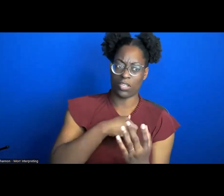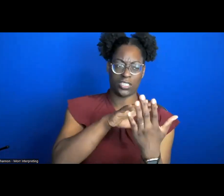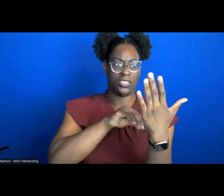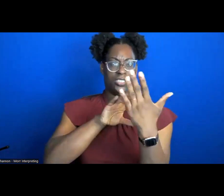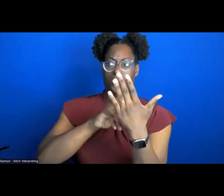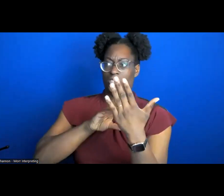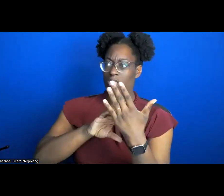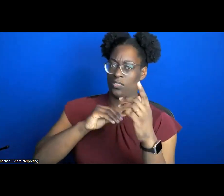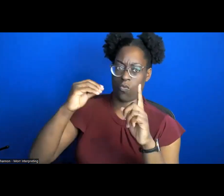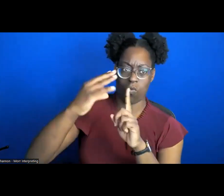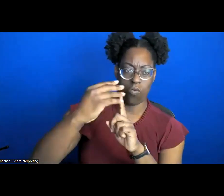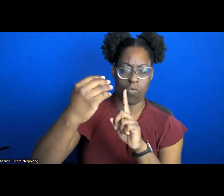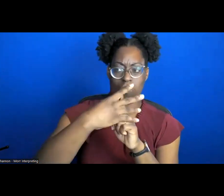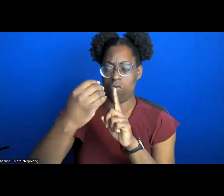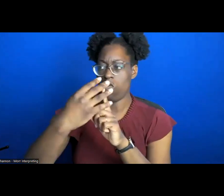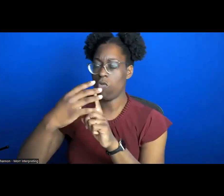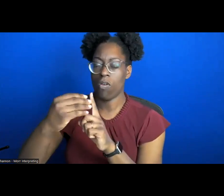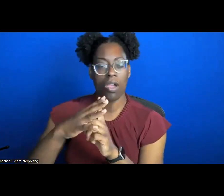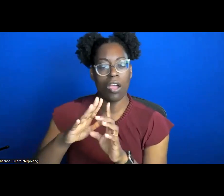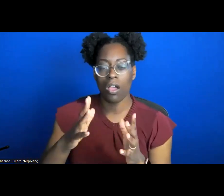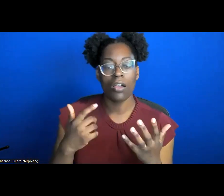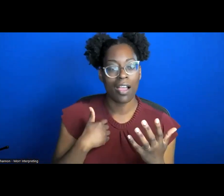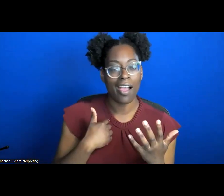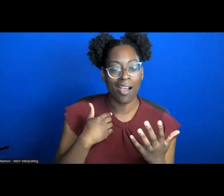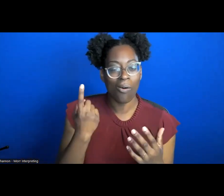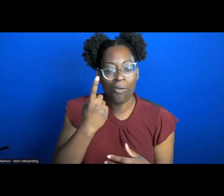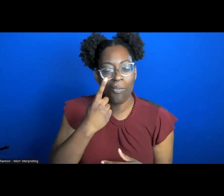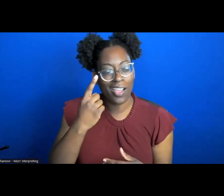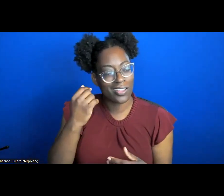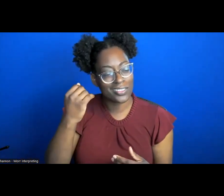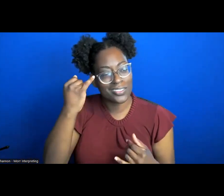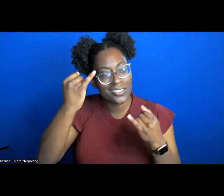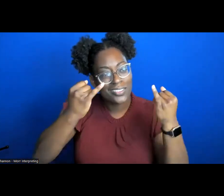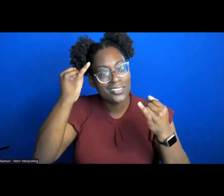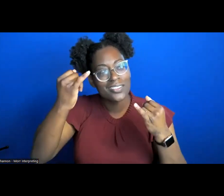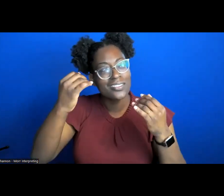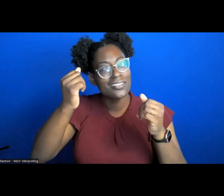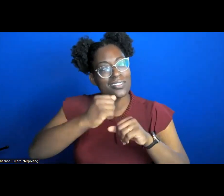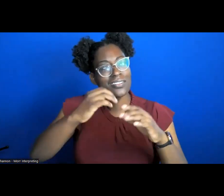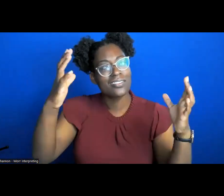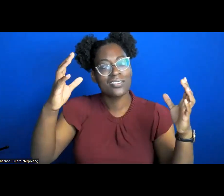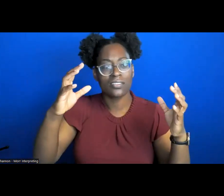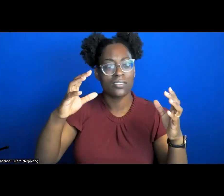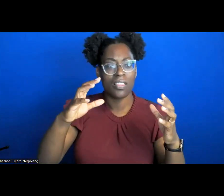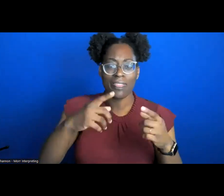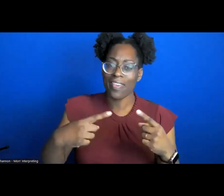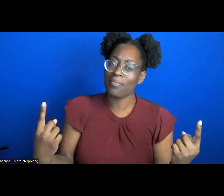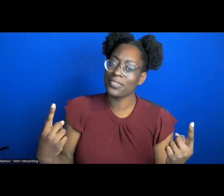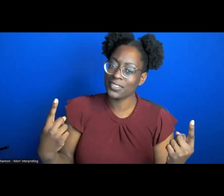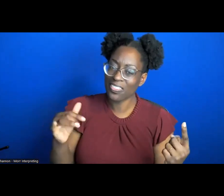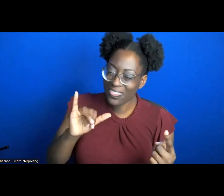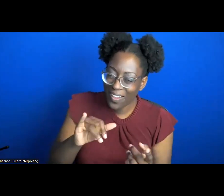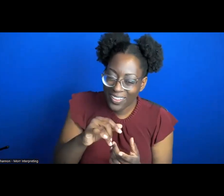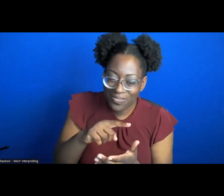them. I love using my art as a vehicle to plant those seeds in young minds before society has a chance to tell our